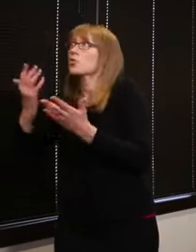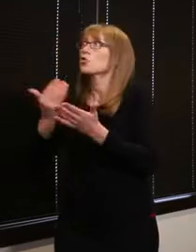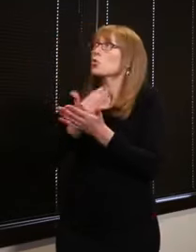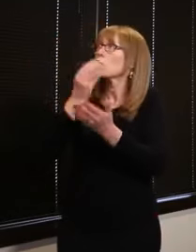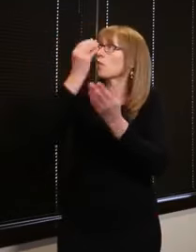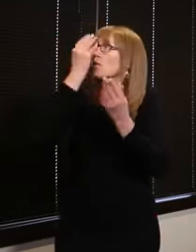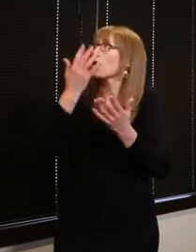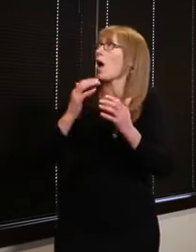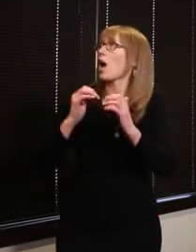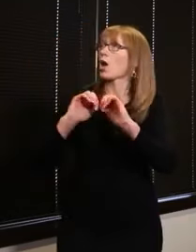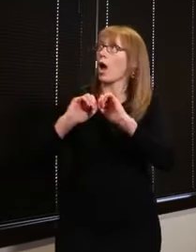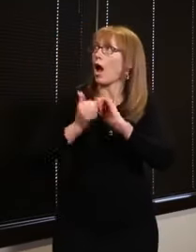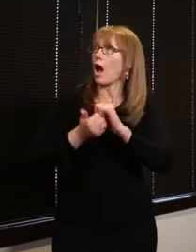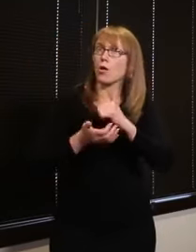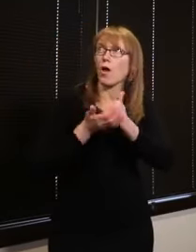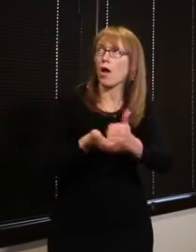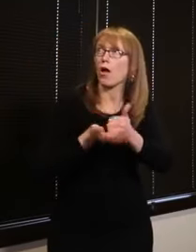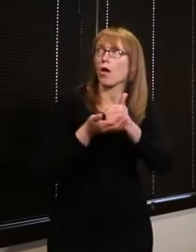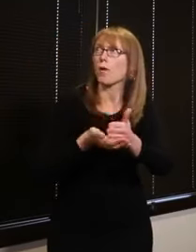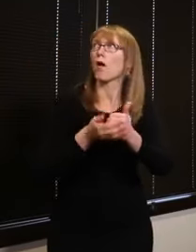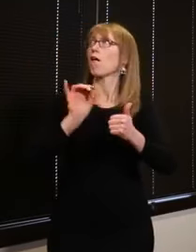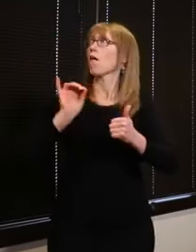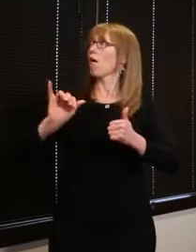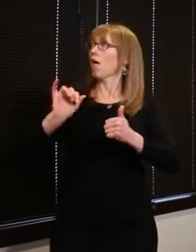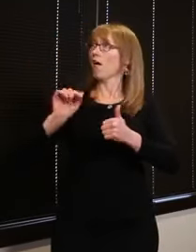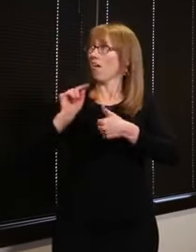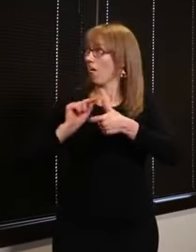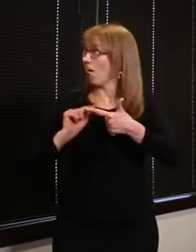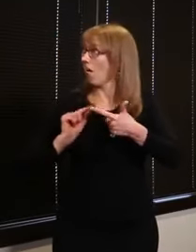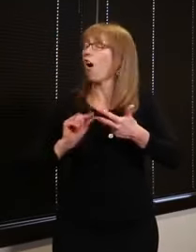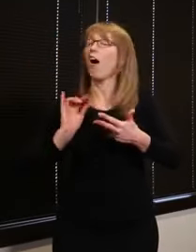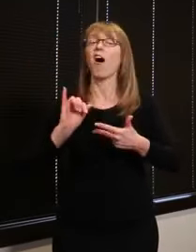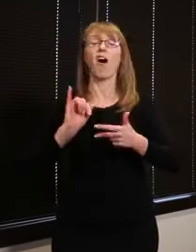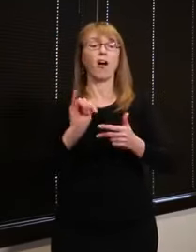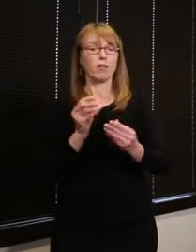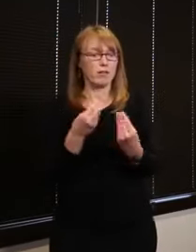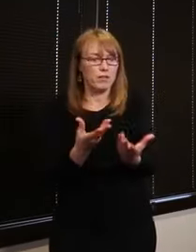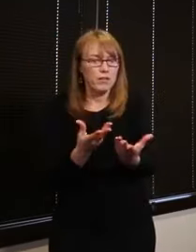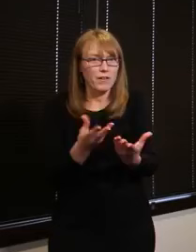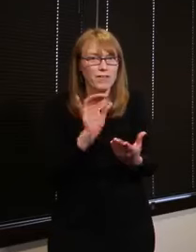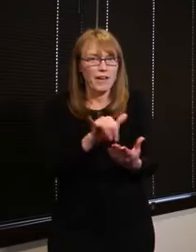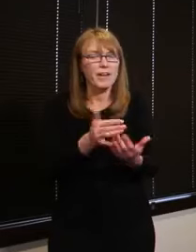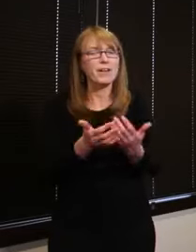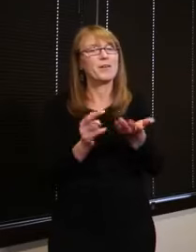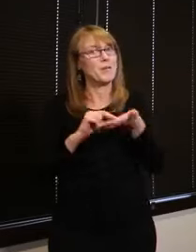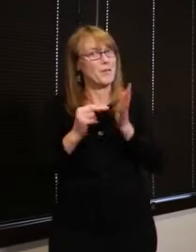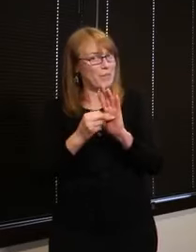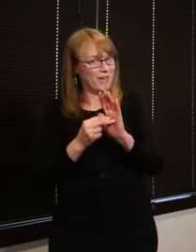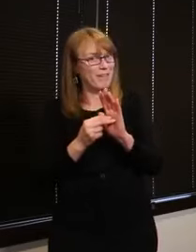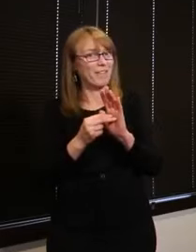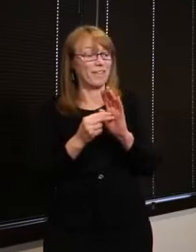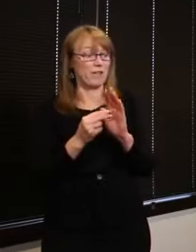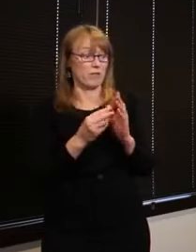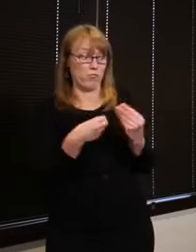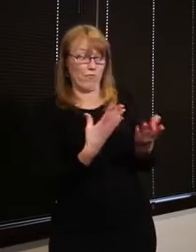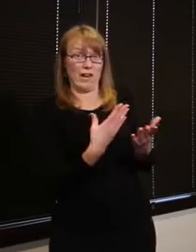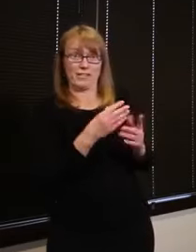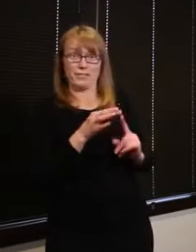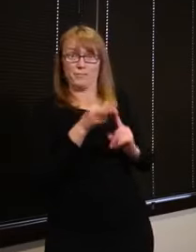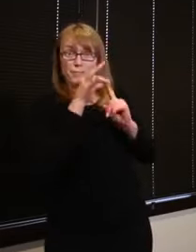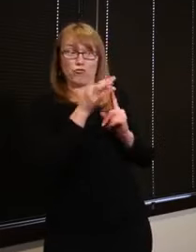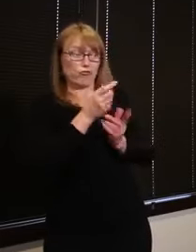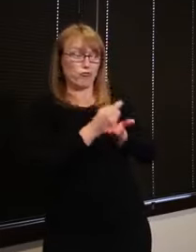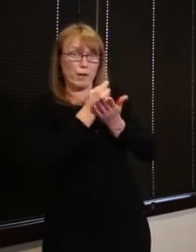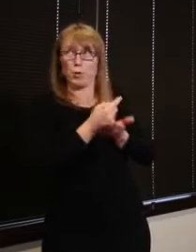trying have helped us decrease those number of patients going into the ICUs and decreasing the number of patients going